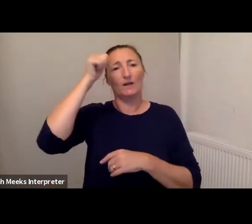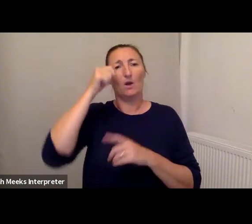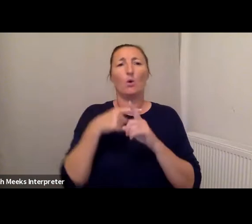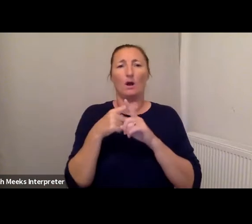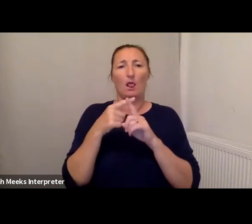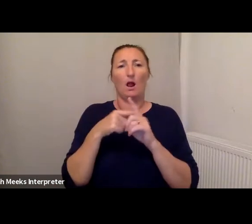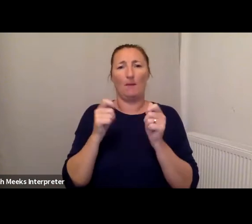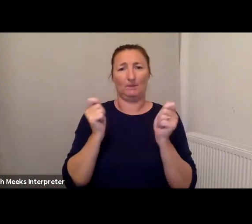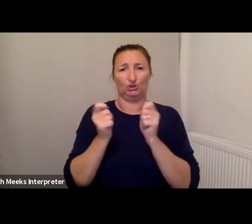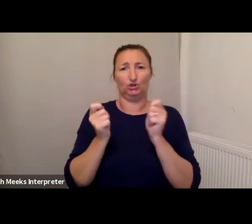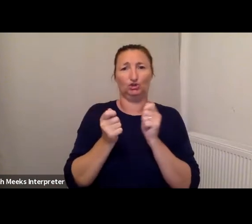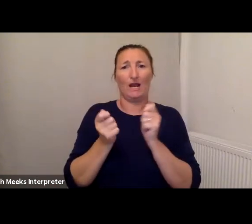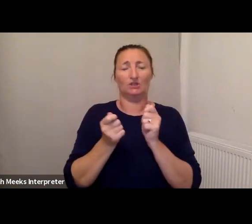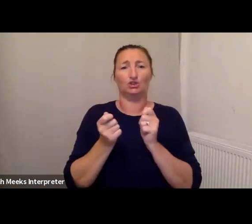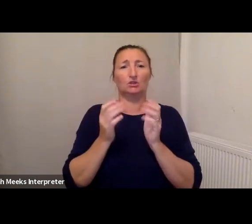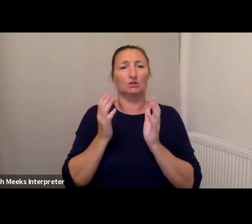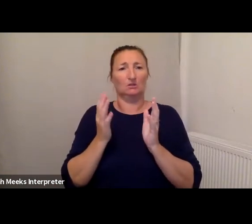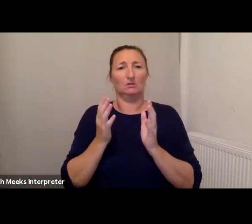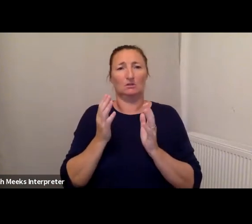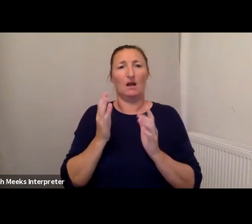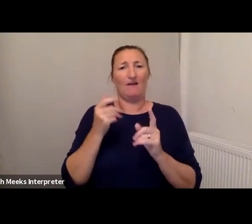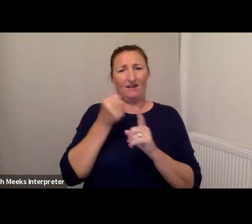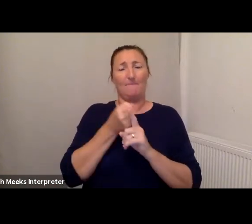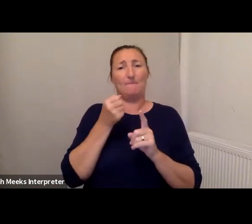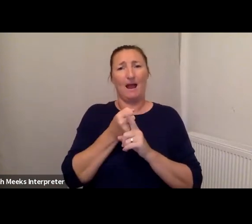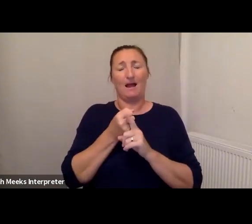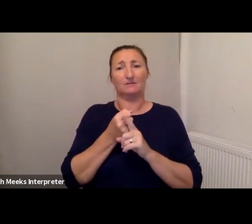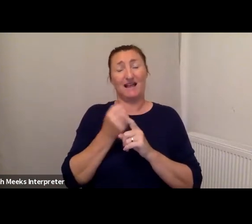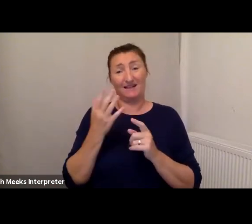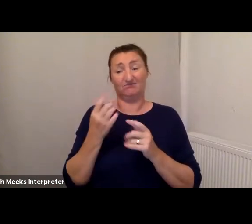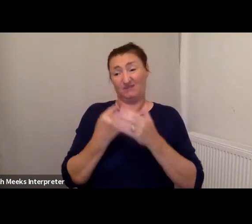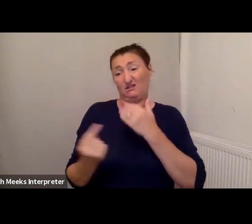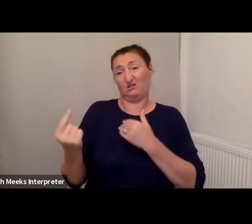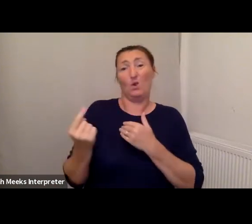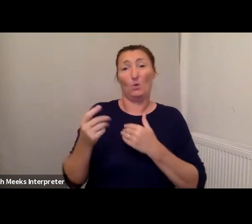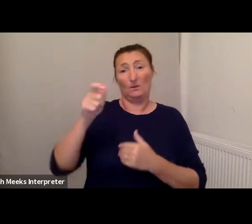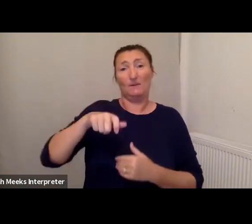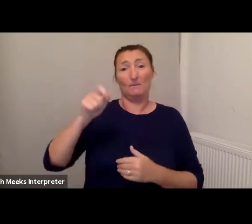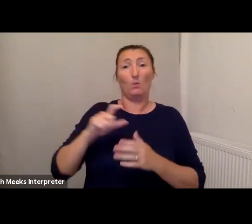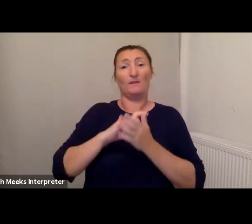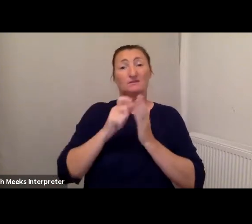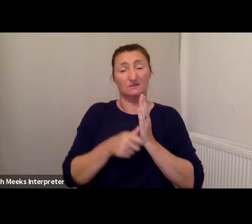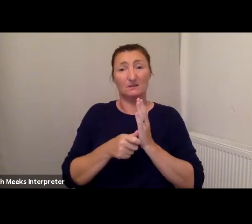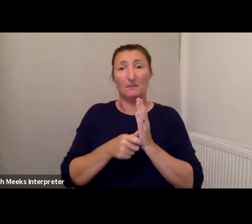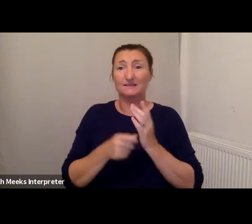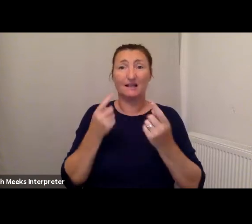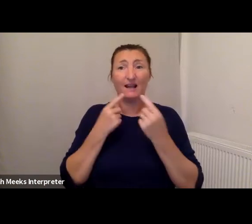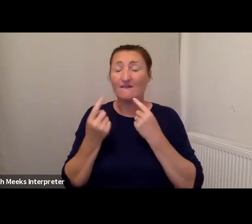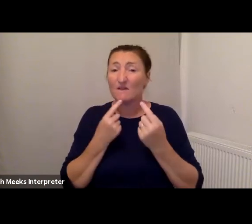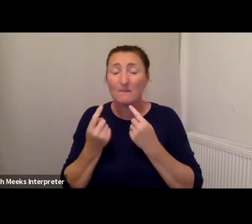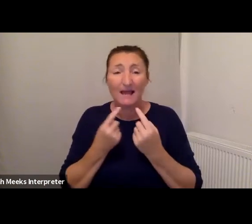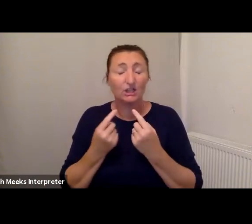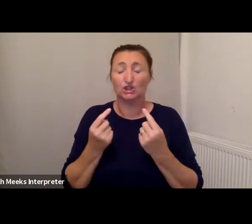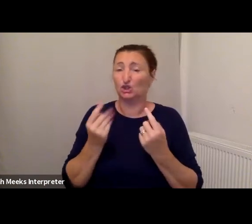to, inadvertently perhaps exclude people with disabilities. They may be inaccessible, the information may not be in a variety of